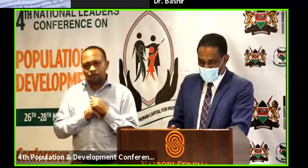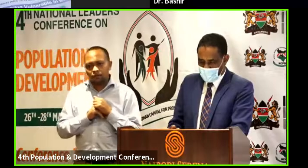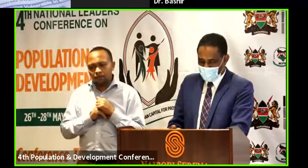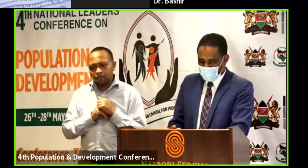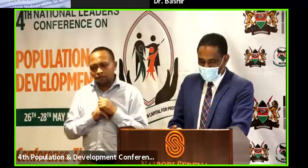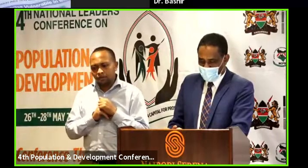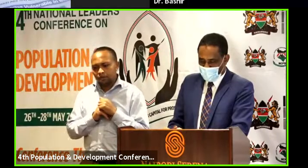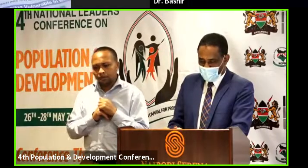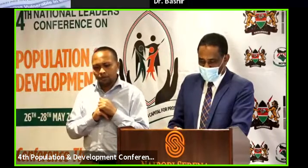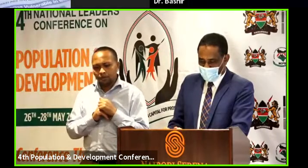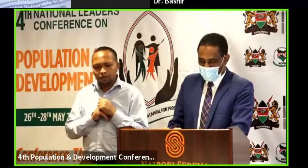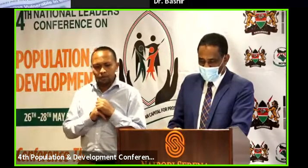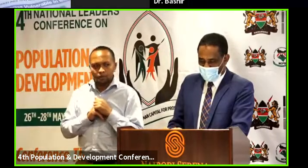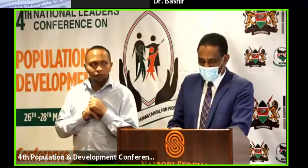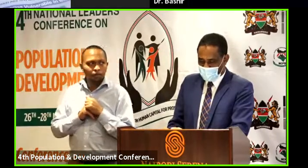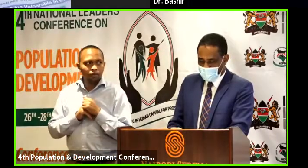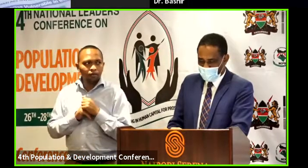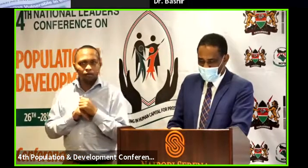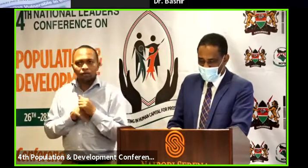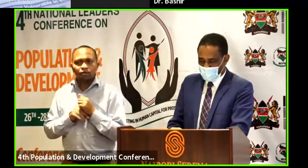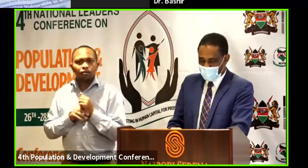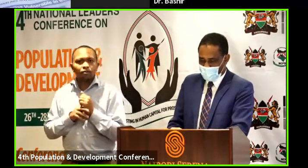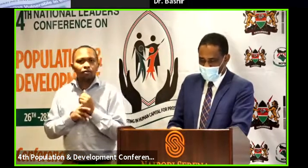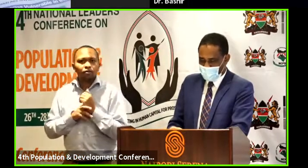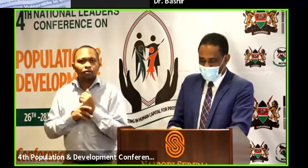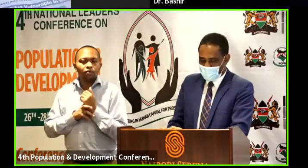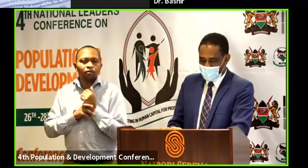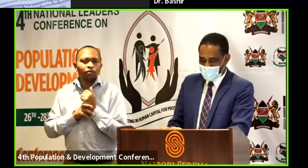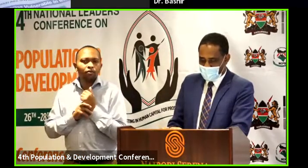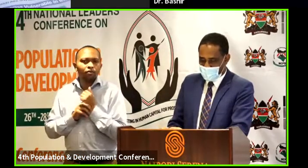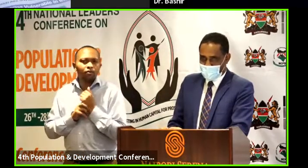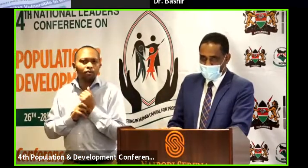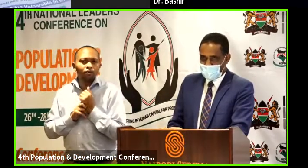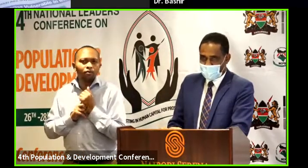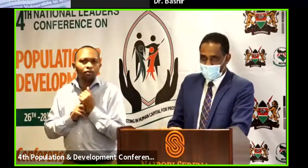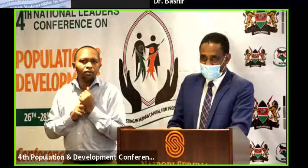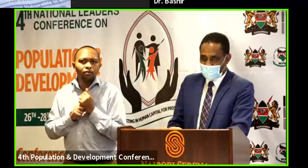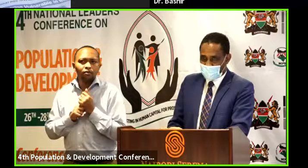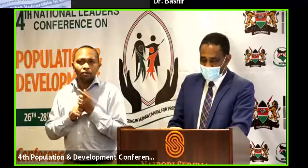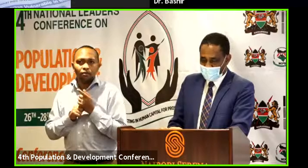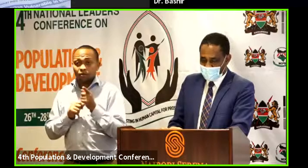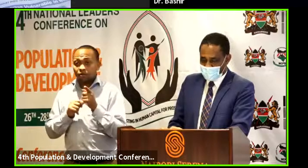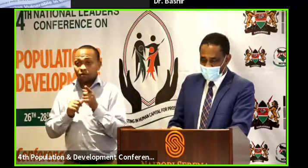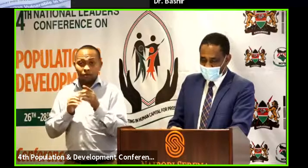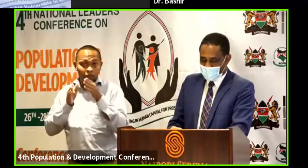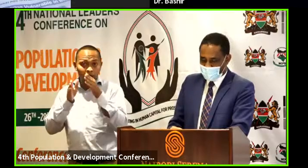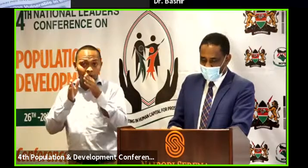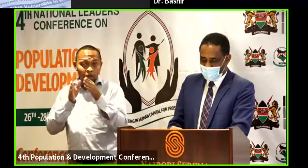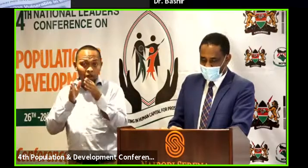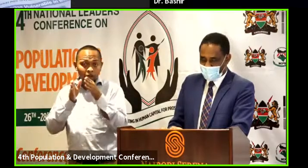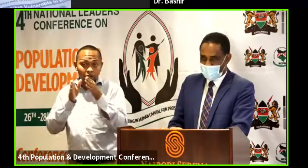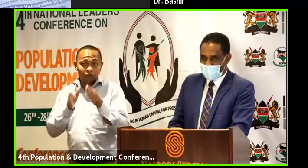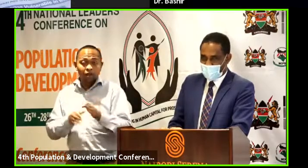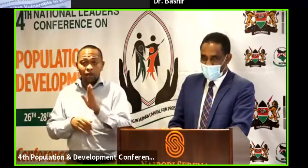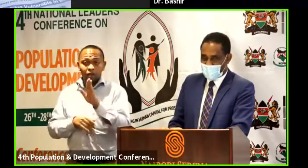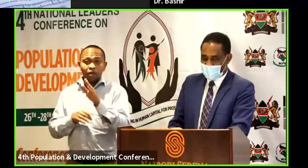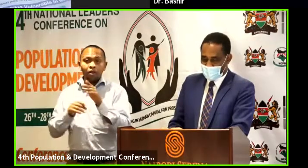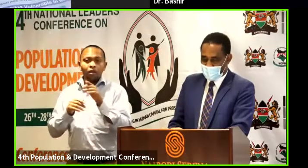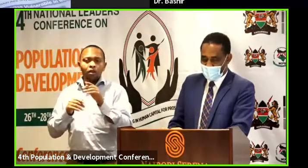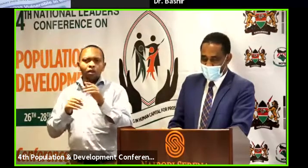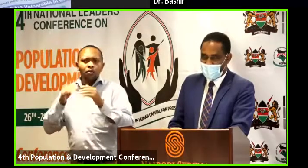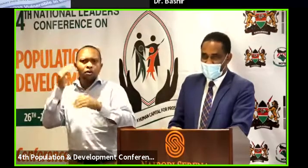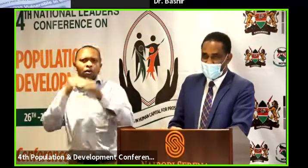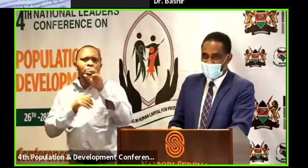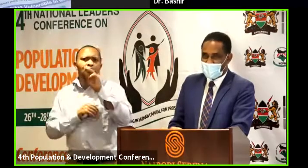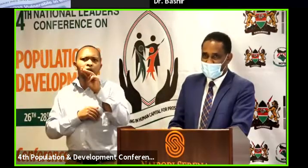But I can give this opportunity to Professor Sosten Chata from Malawi. I also participated in his presentation. Professor, are you